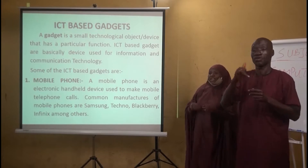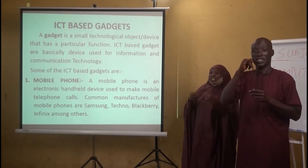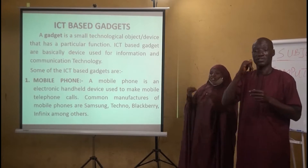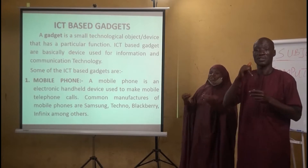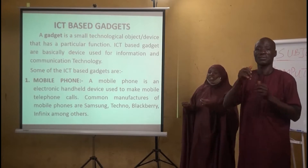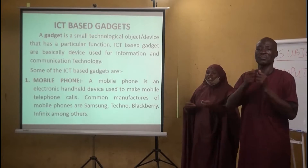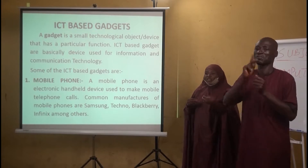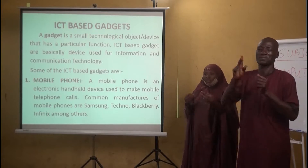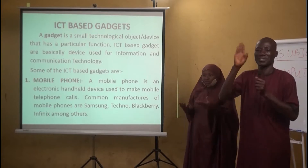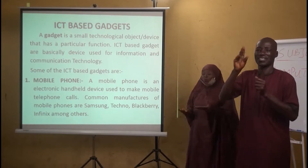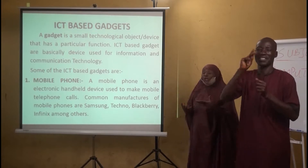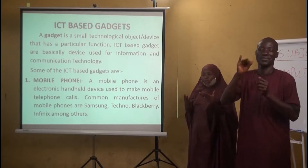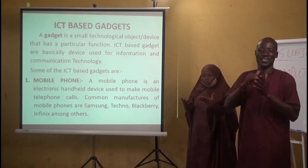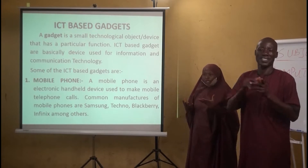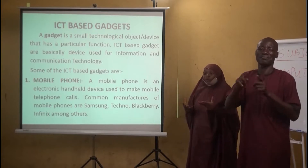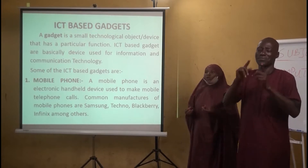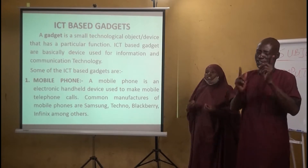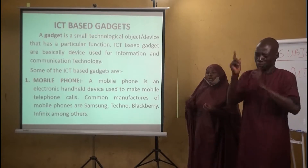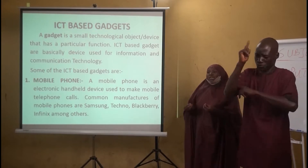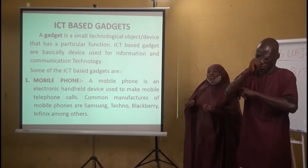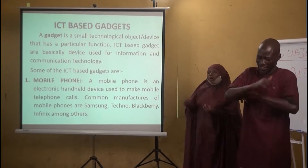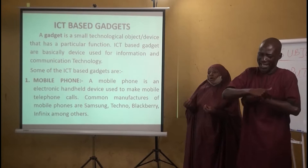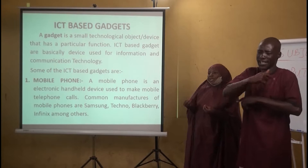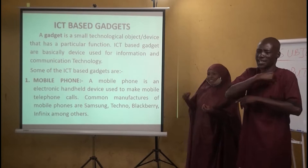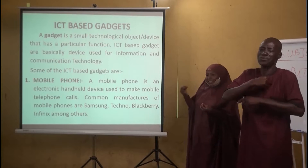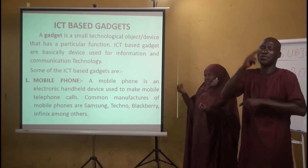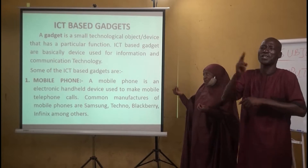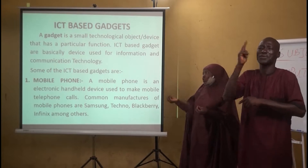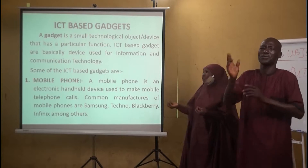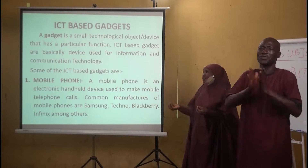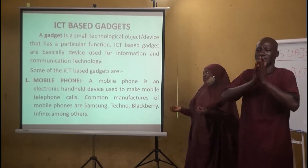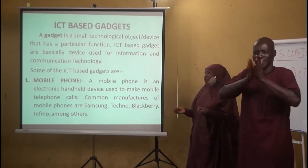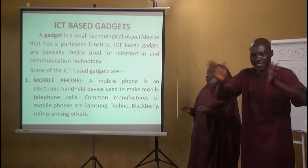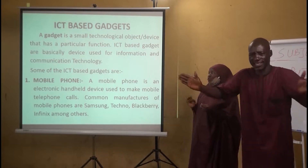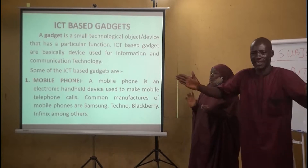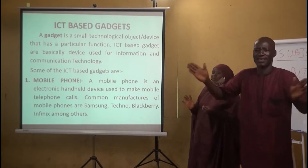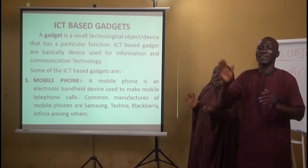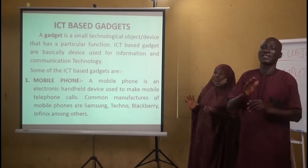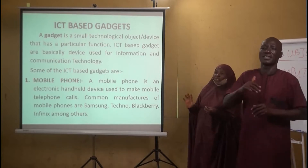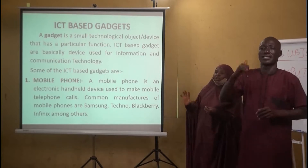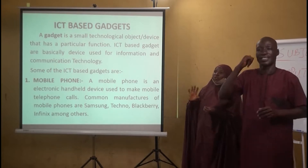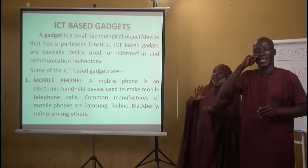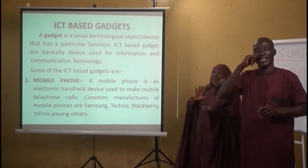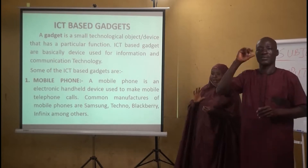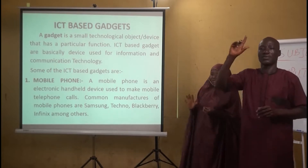is not in, we use it, but it's not as common as the mobile phone, because mobile phone is the